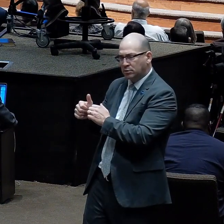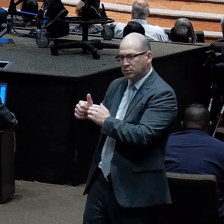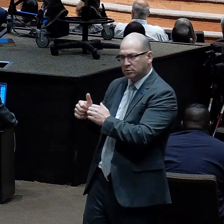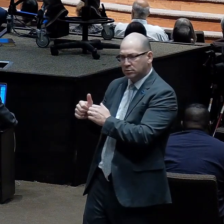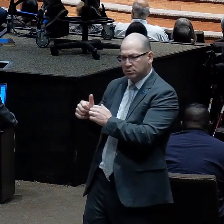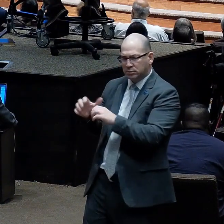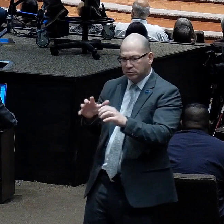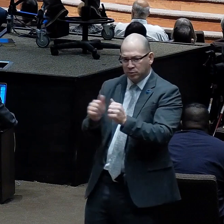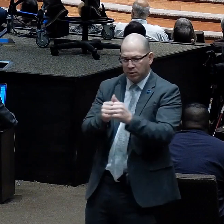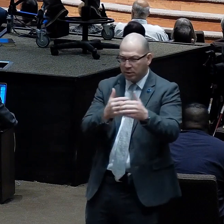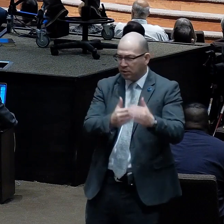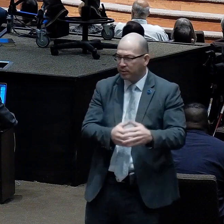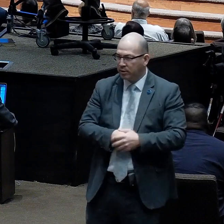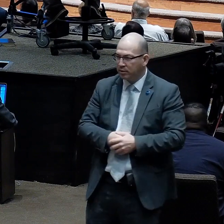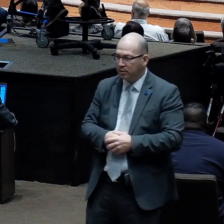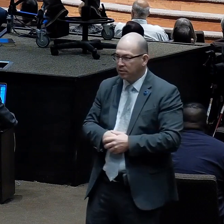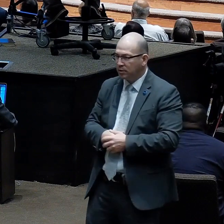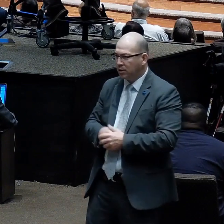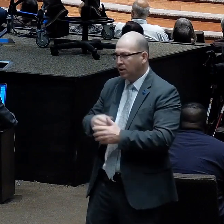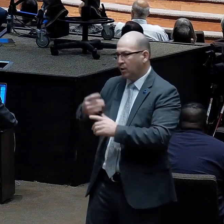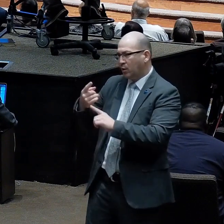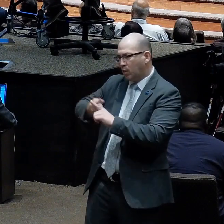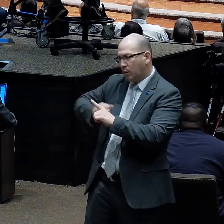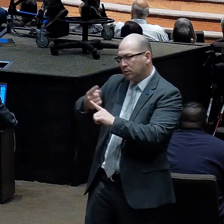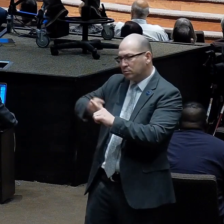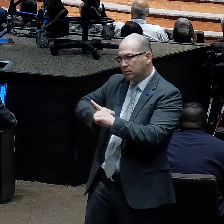Mrs. Rasmussen about once a month cooks him a cake.